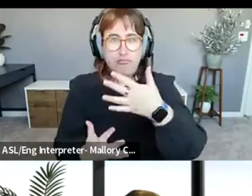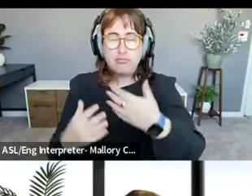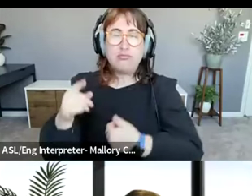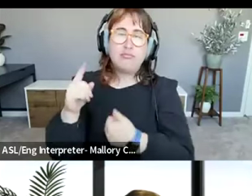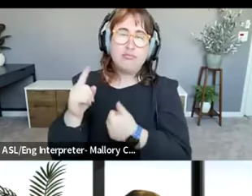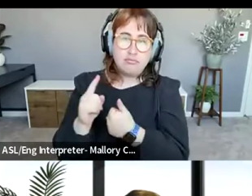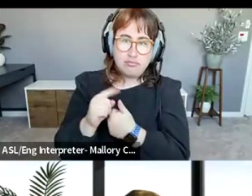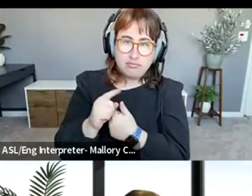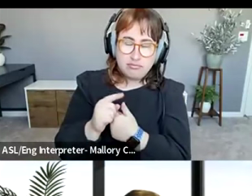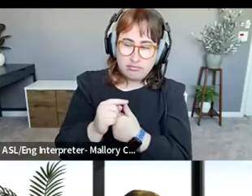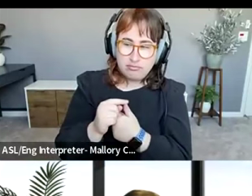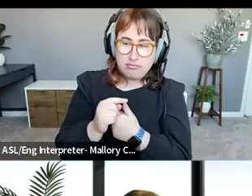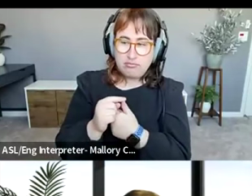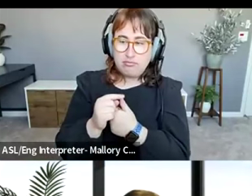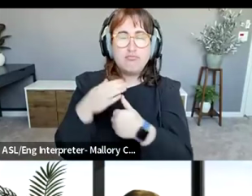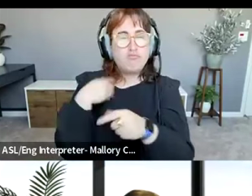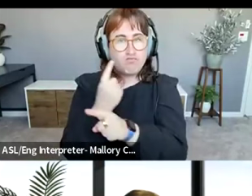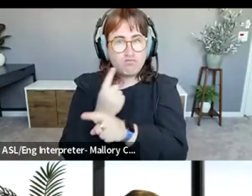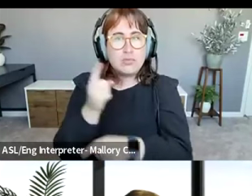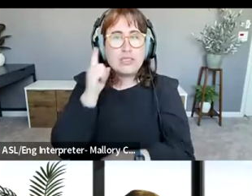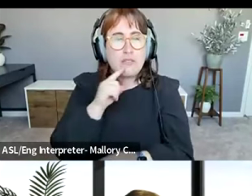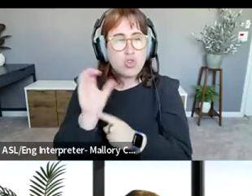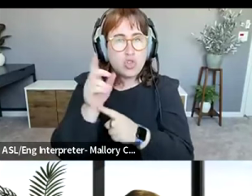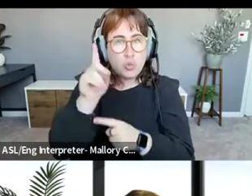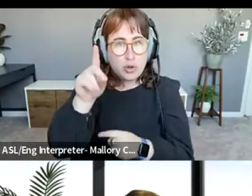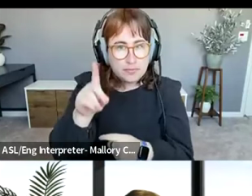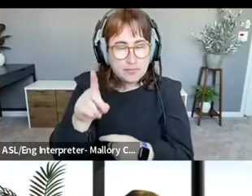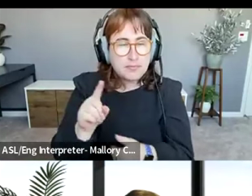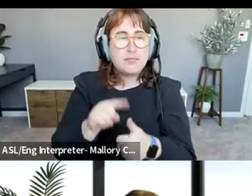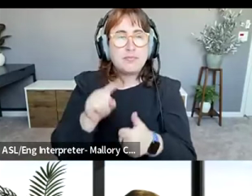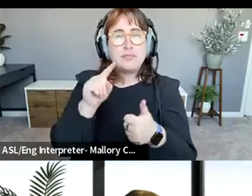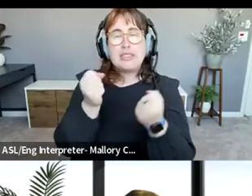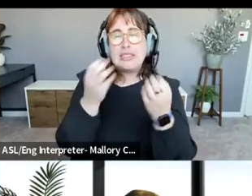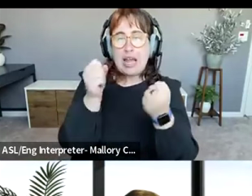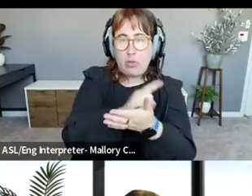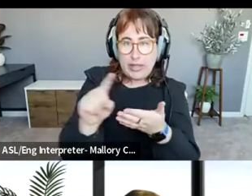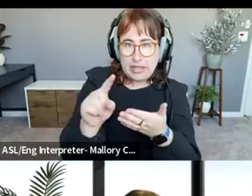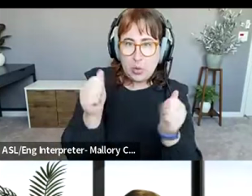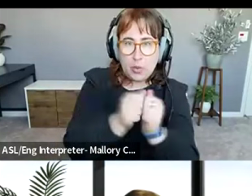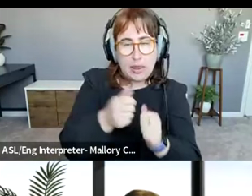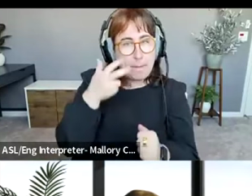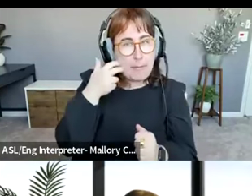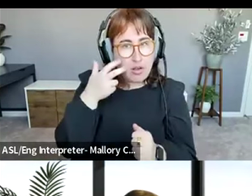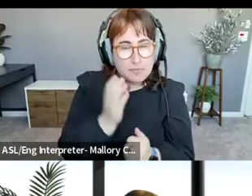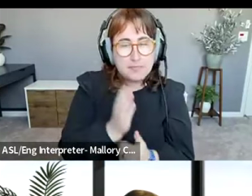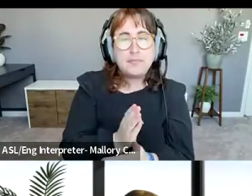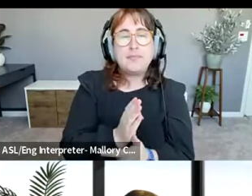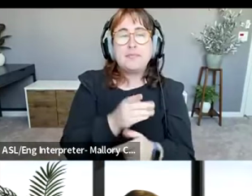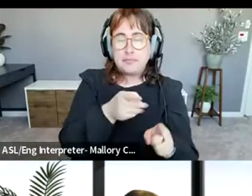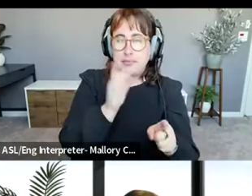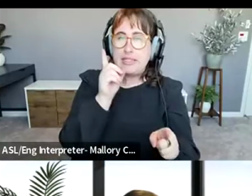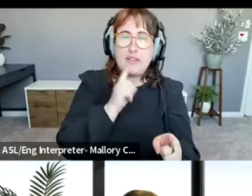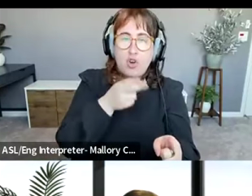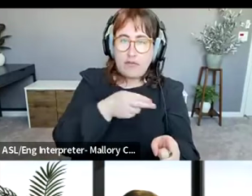got our Deaf Culture 101 and Sign of the Week with Michael Mercado, our deaf and hard of